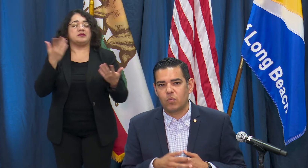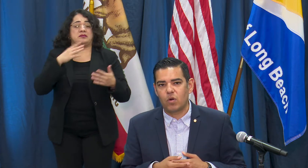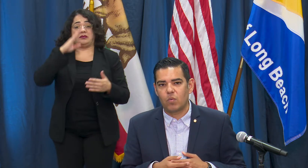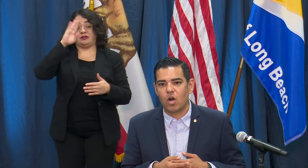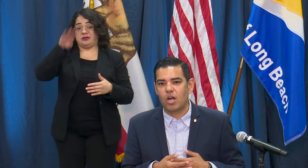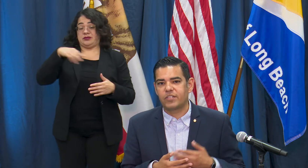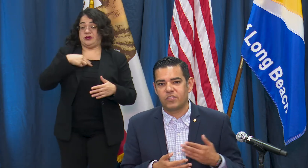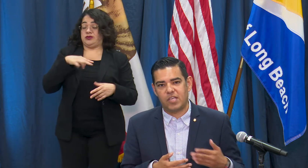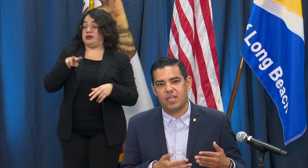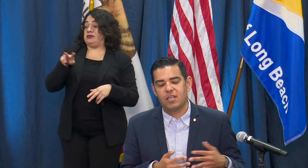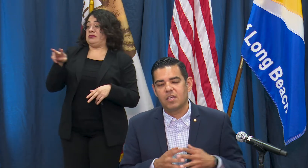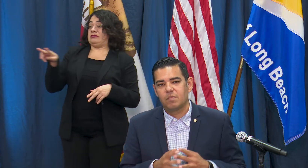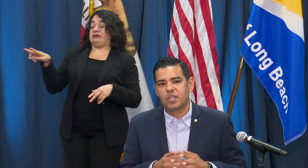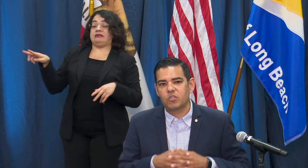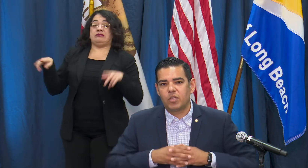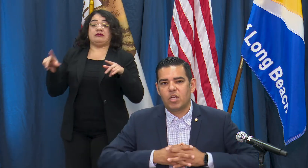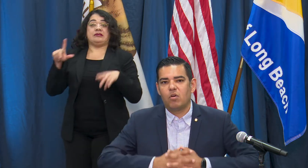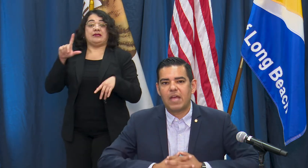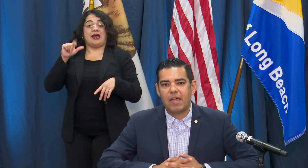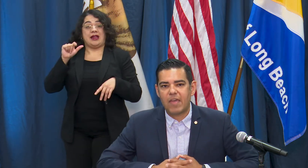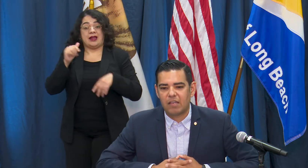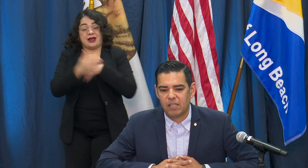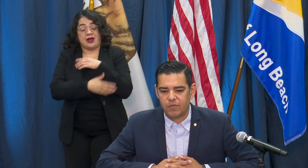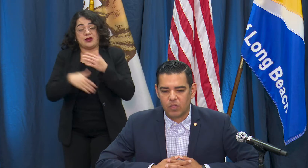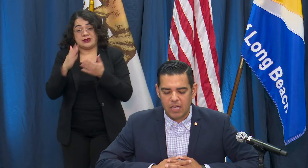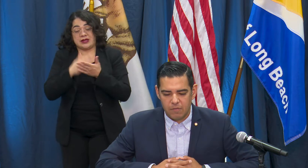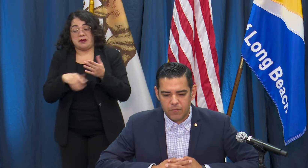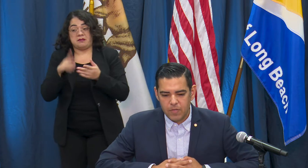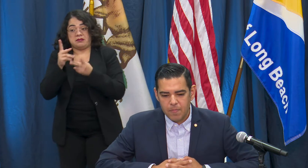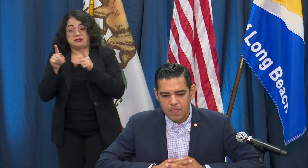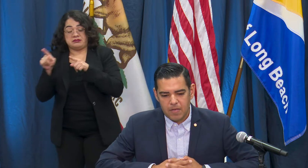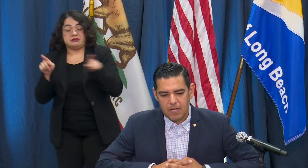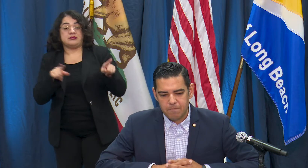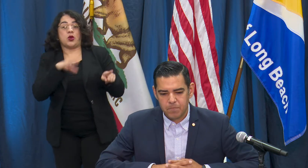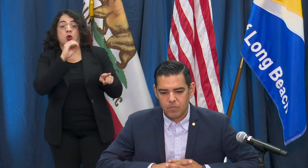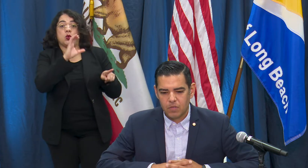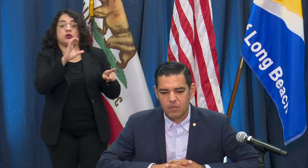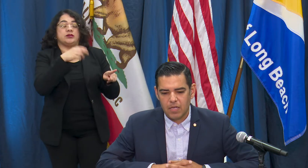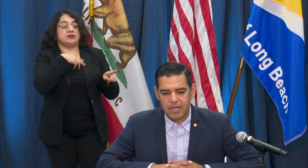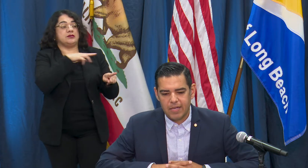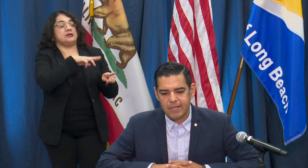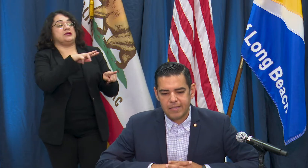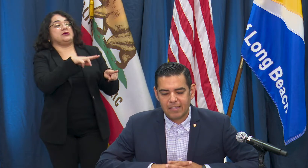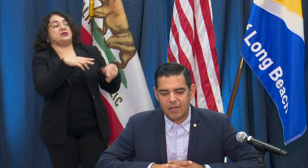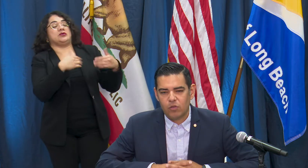images were hard to see because we know that level of